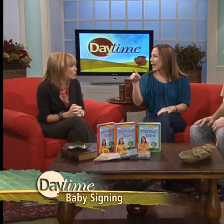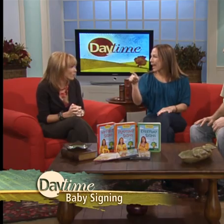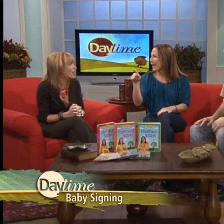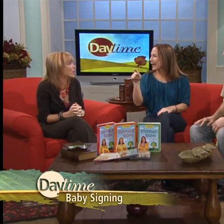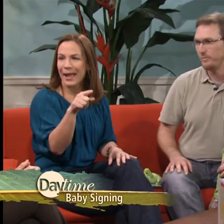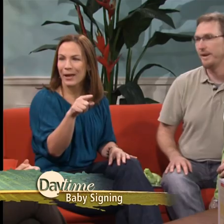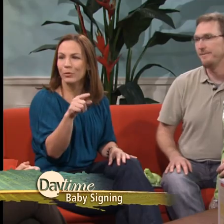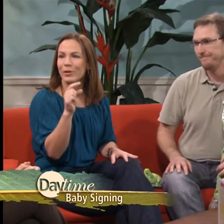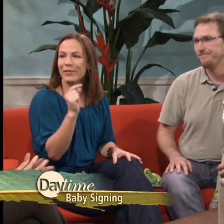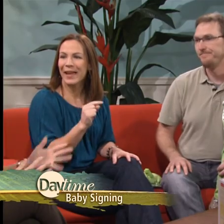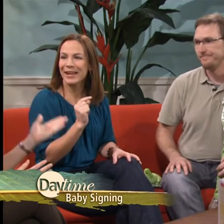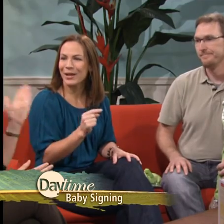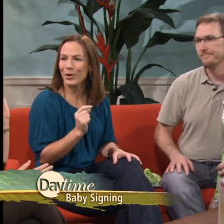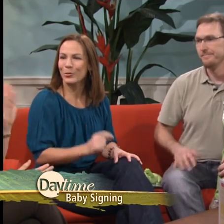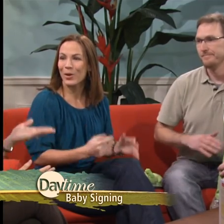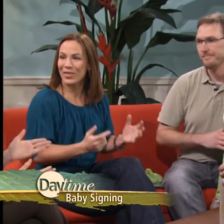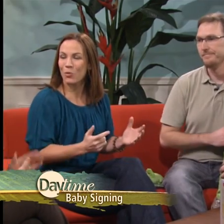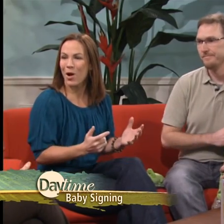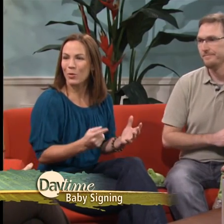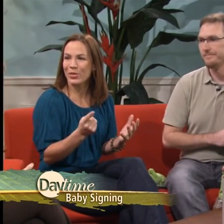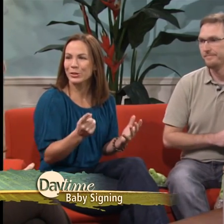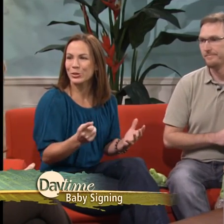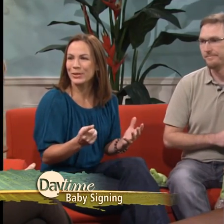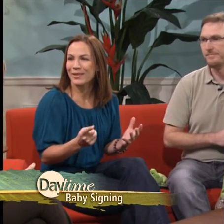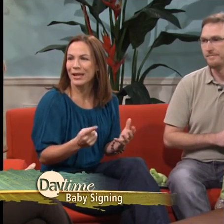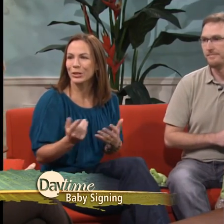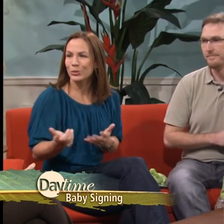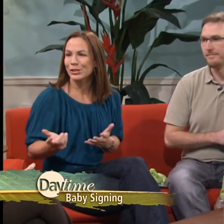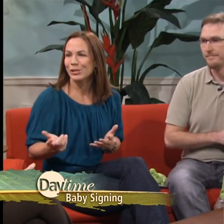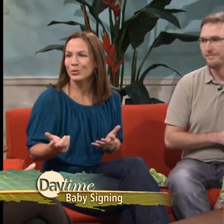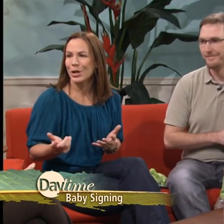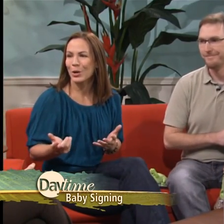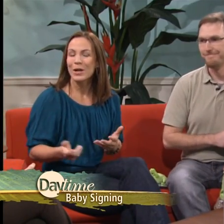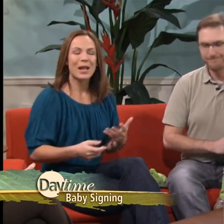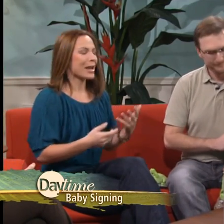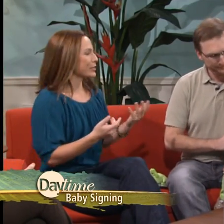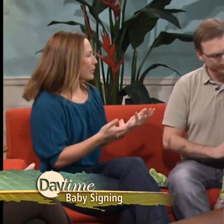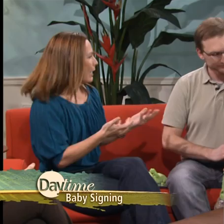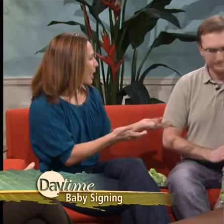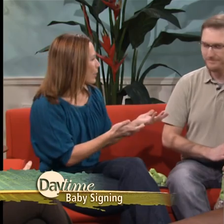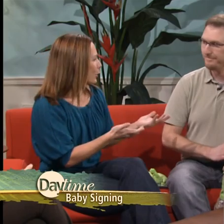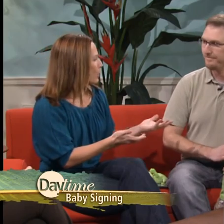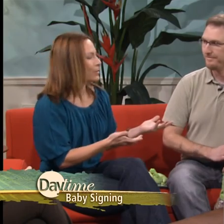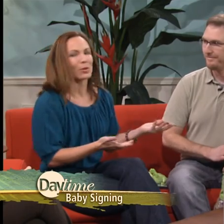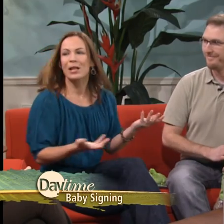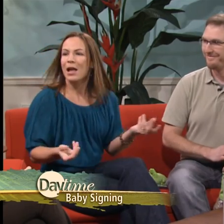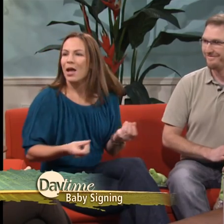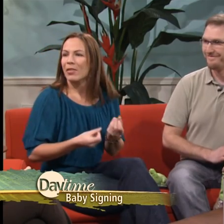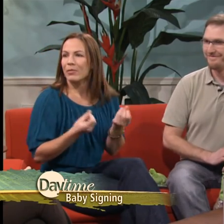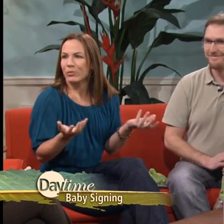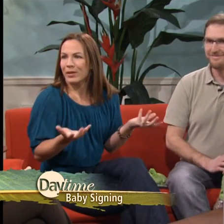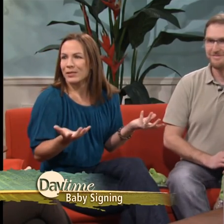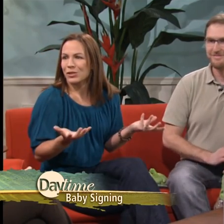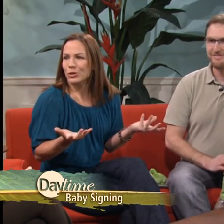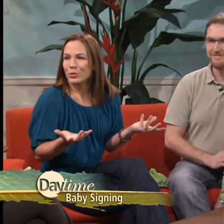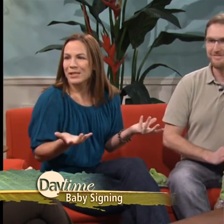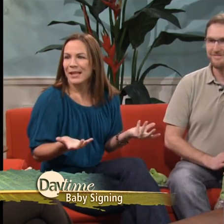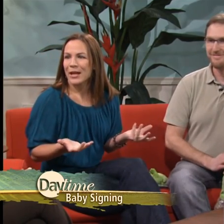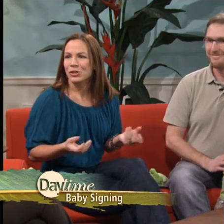Ah, ah, Right, right. Well, they know what they want when they're doing that. You just don't know. And so, how incredible that these children this age